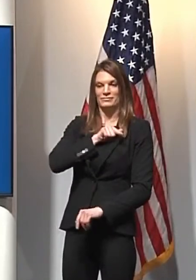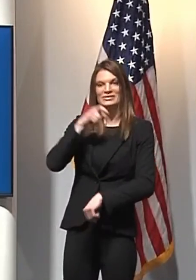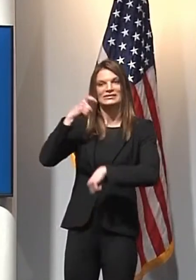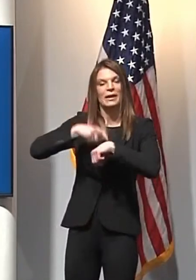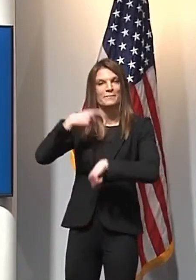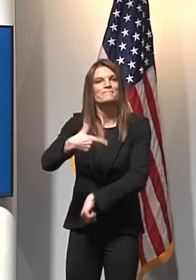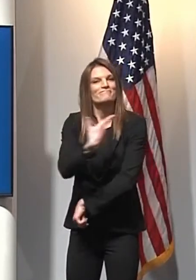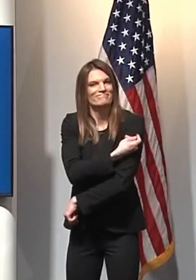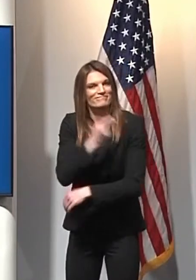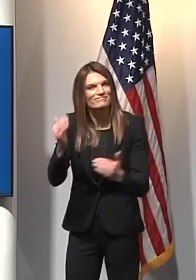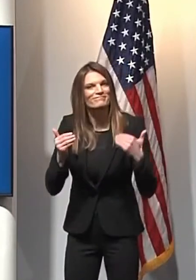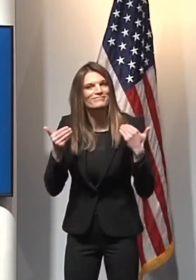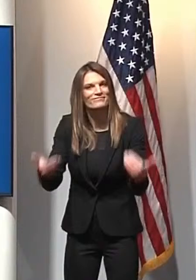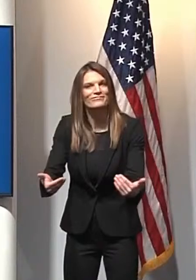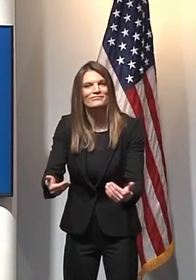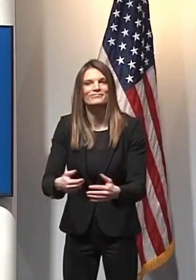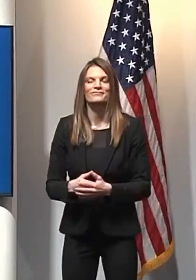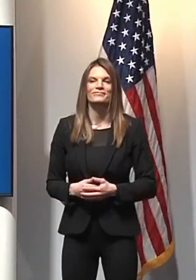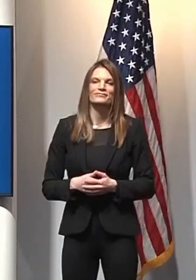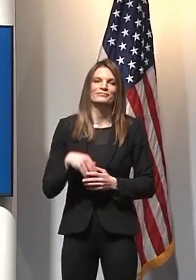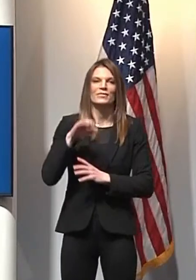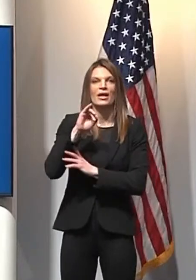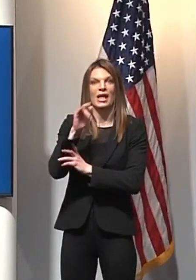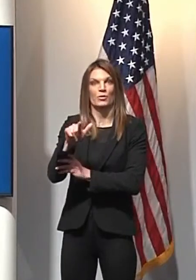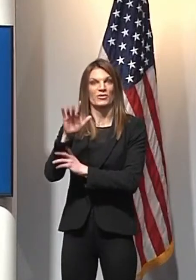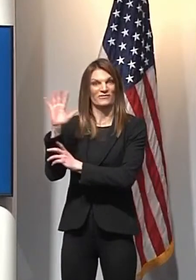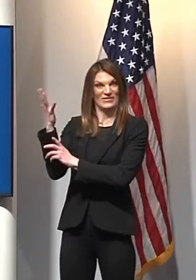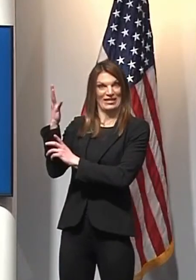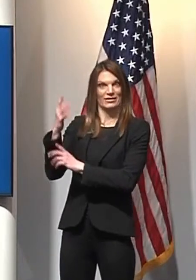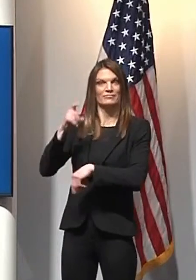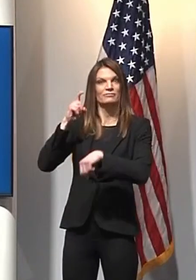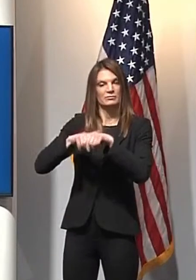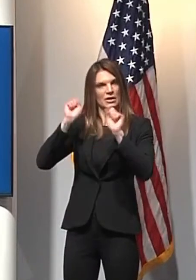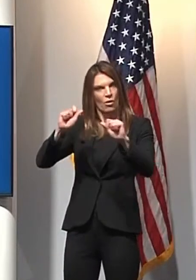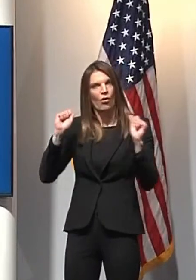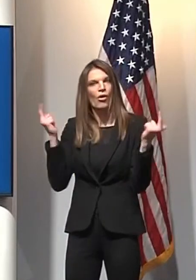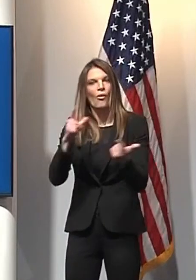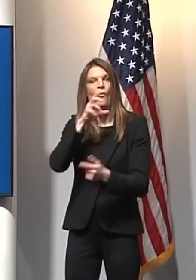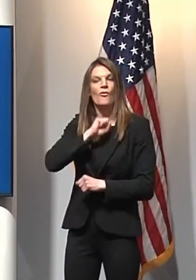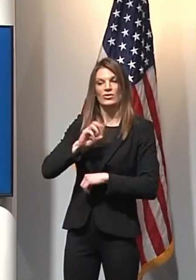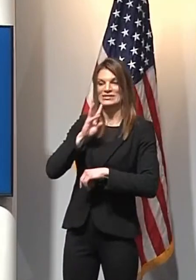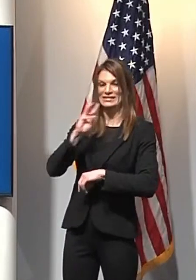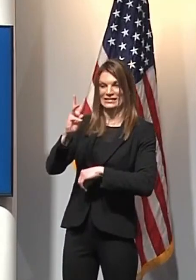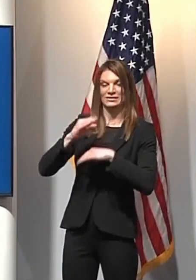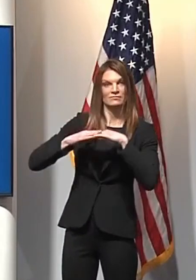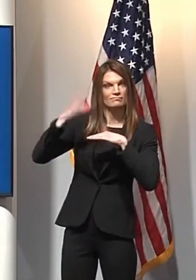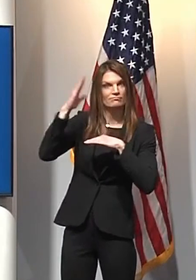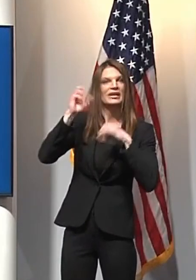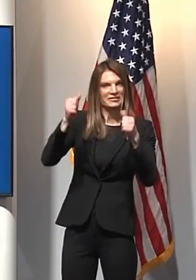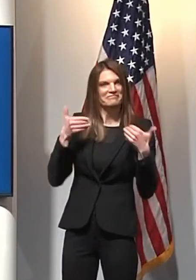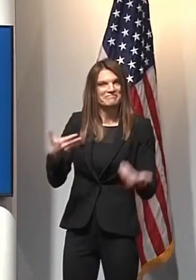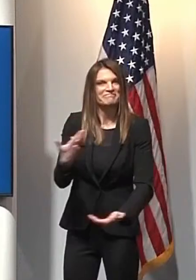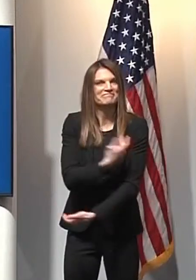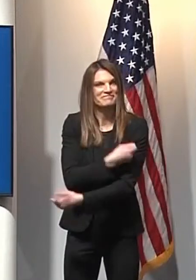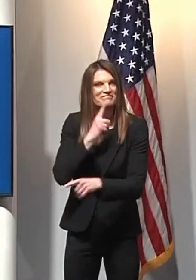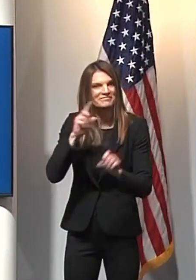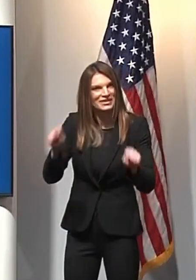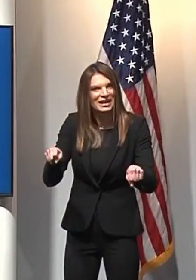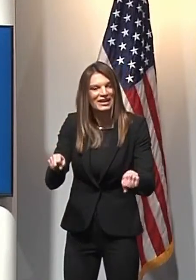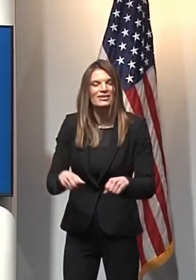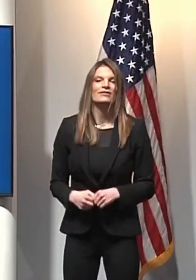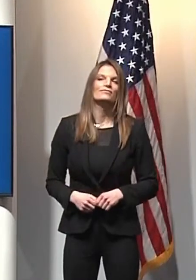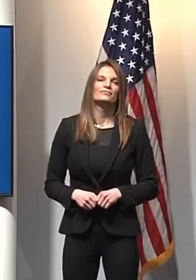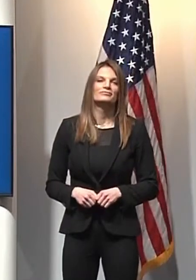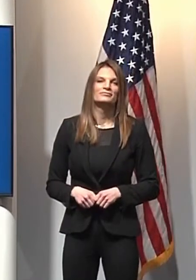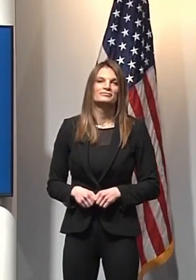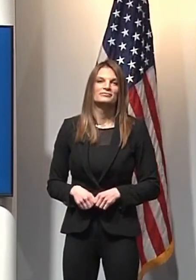shot. On April 5th, all Michiganders 16 and up will be eligible to get vaccinated. The safe